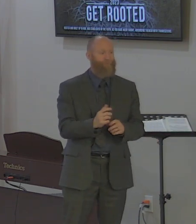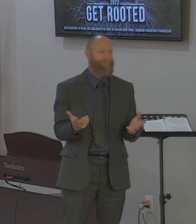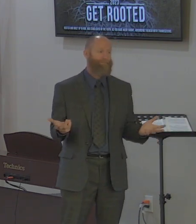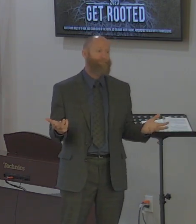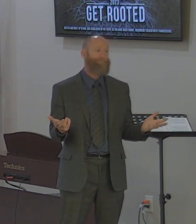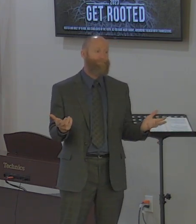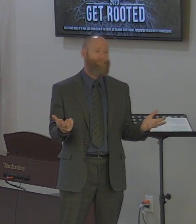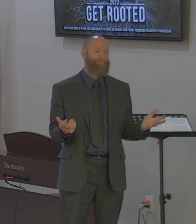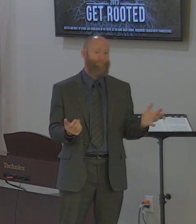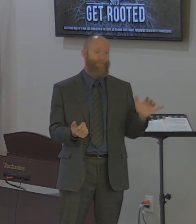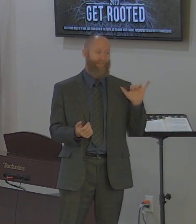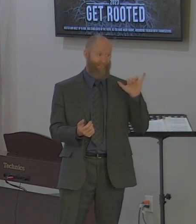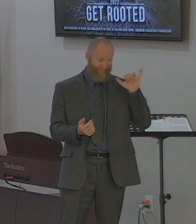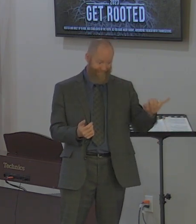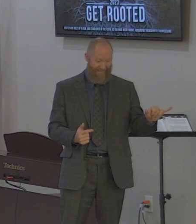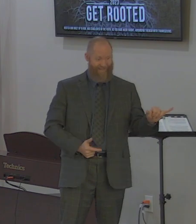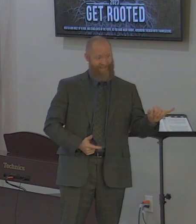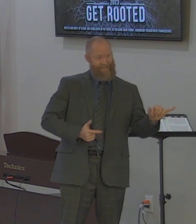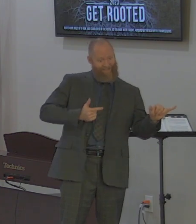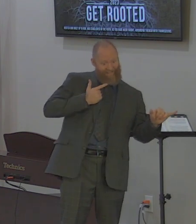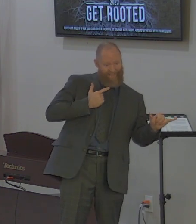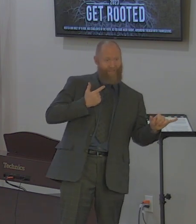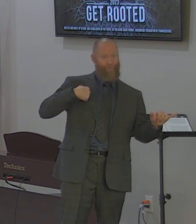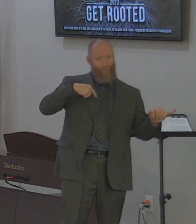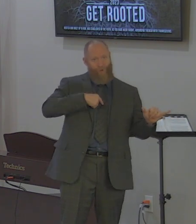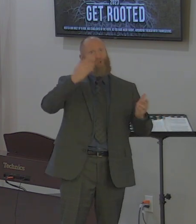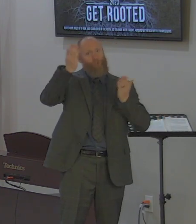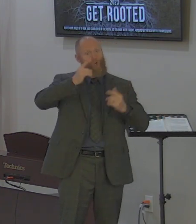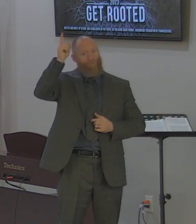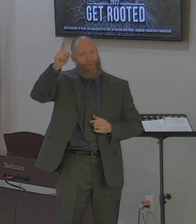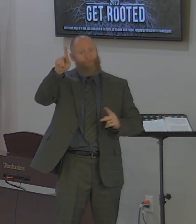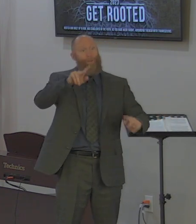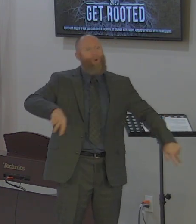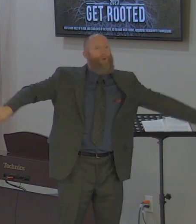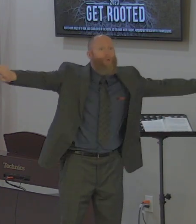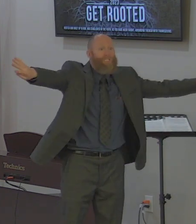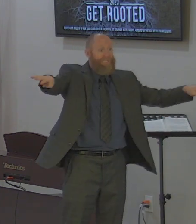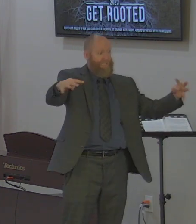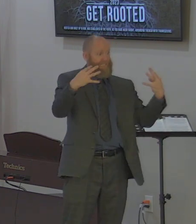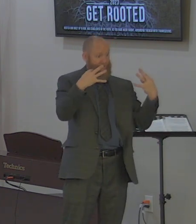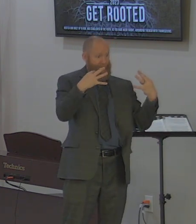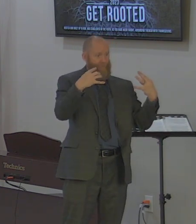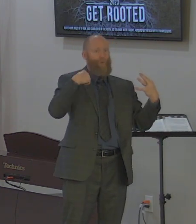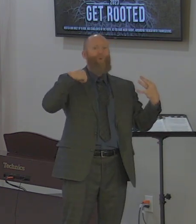Amen. That speaks volumes when that's your biggest hope.